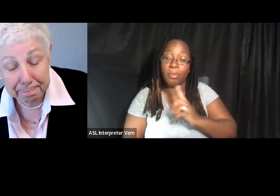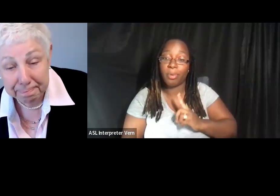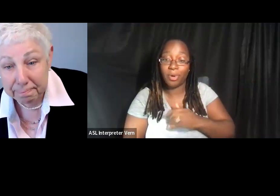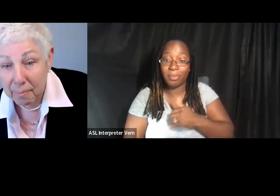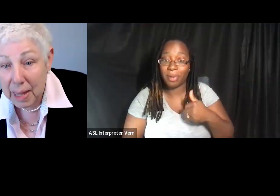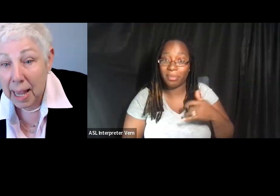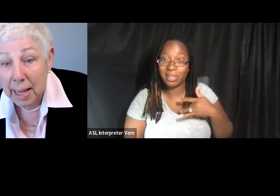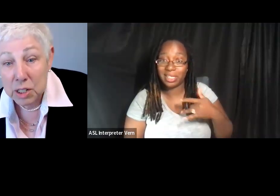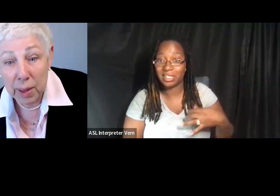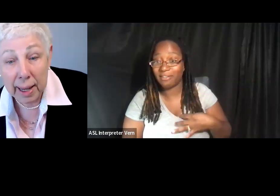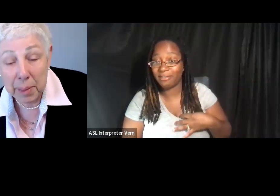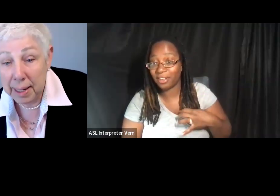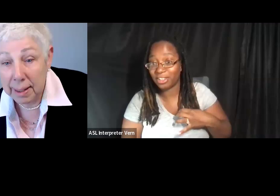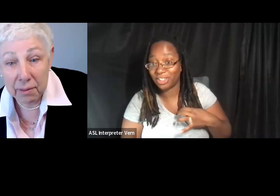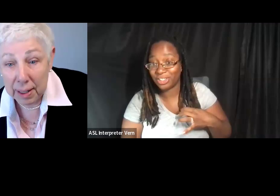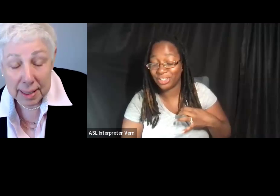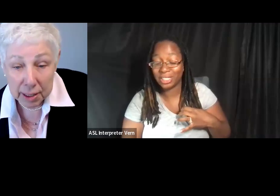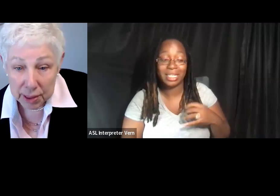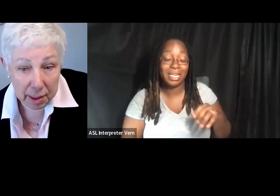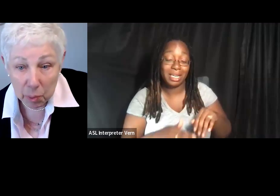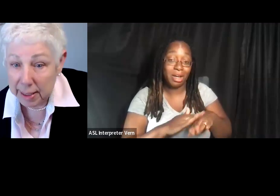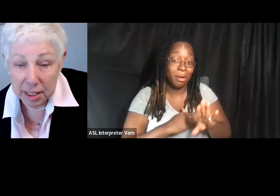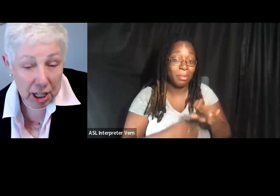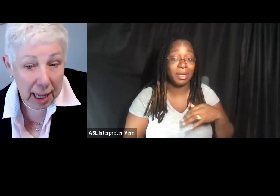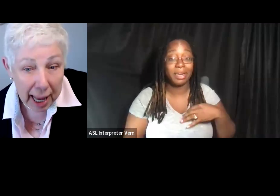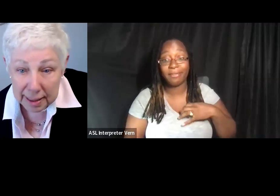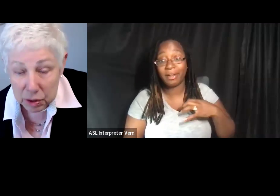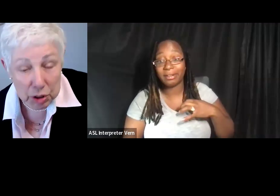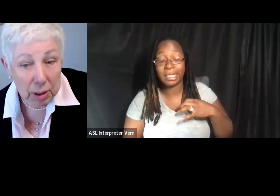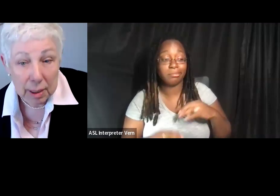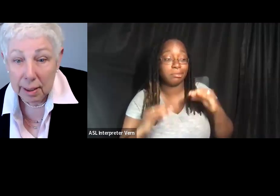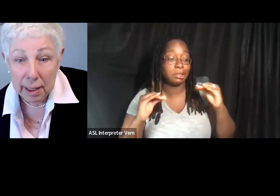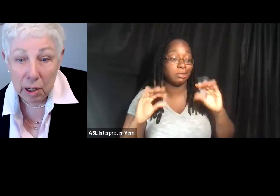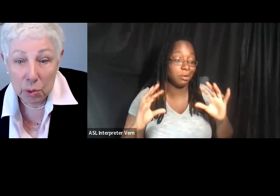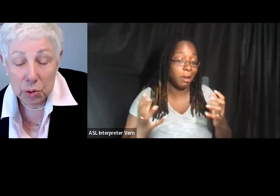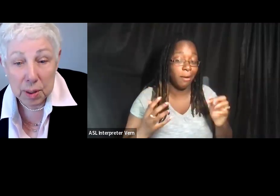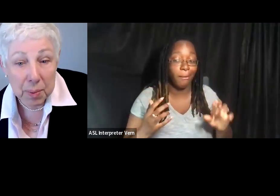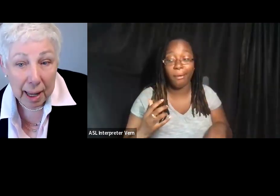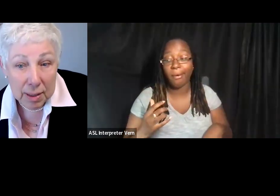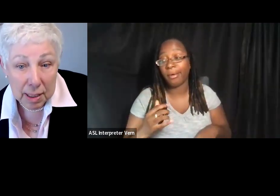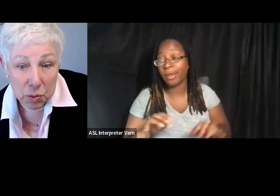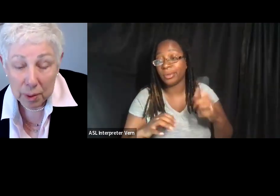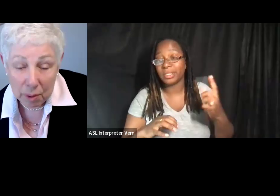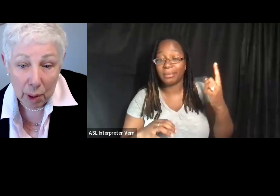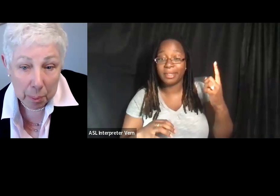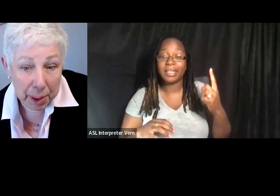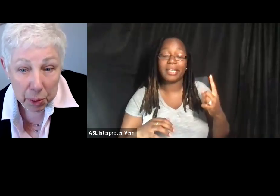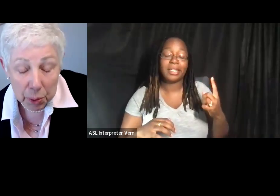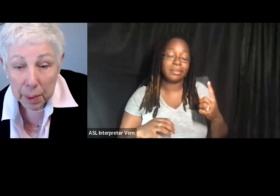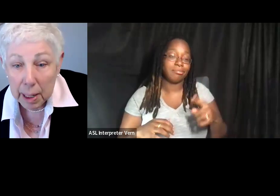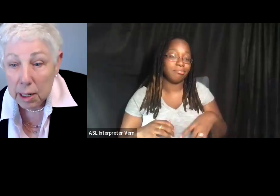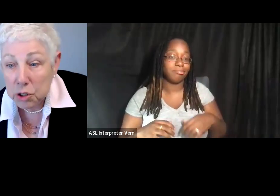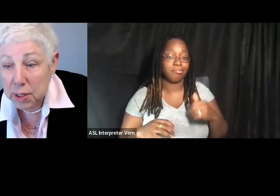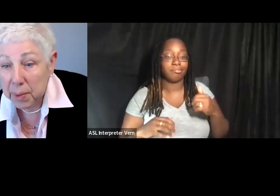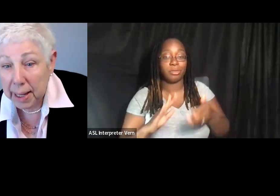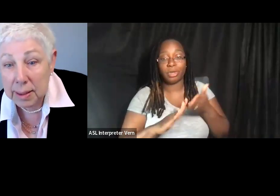volunteer. So they come in and they volunteer in some way, teach a class or, do something else that's run a peer